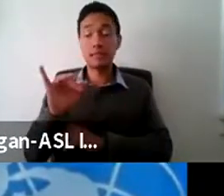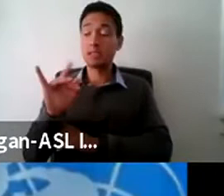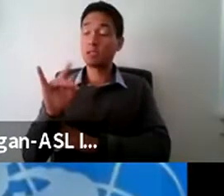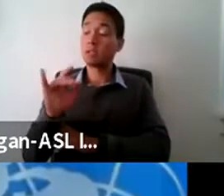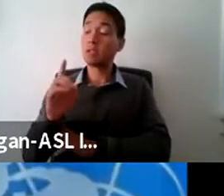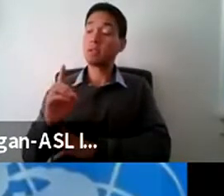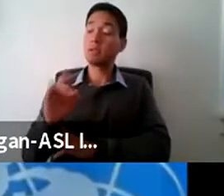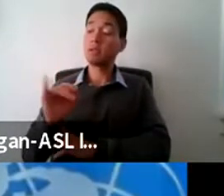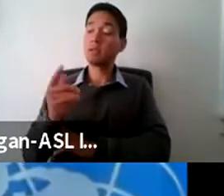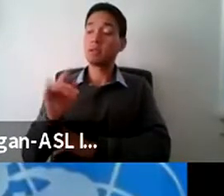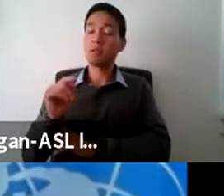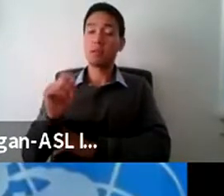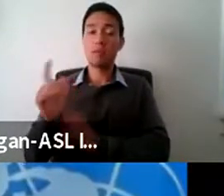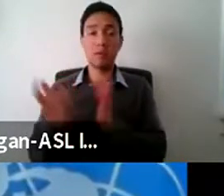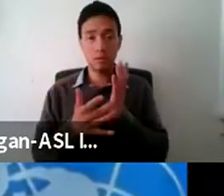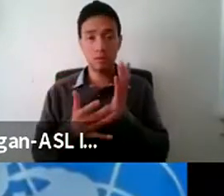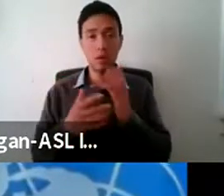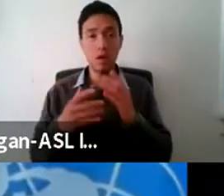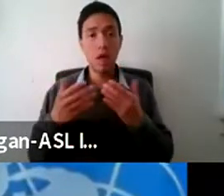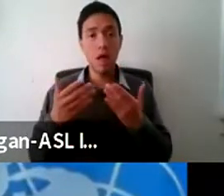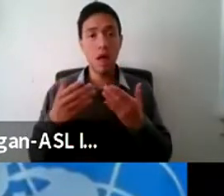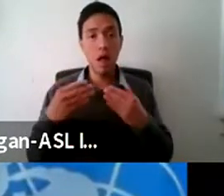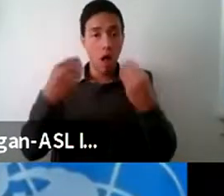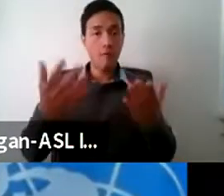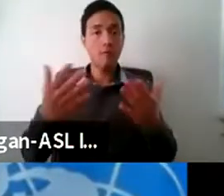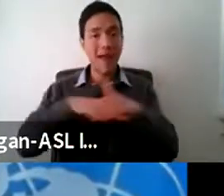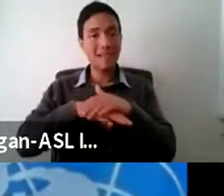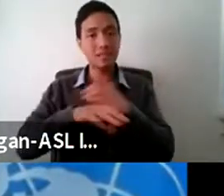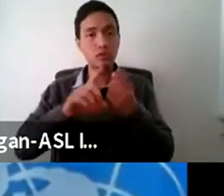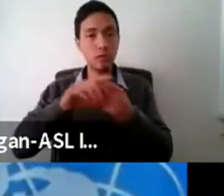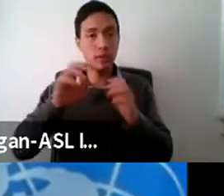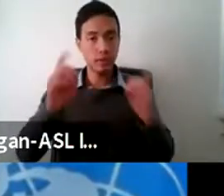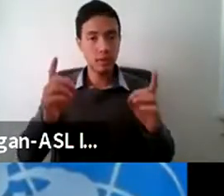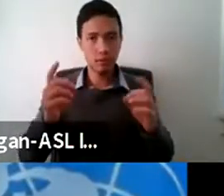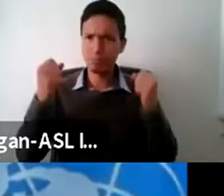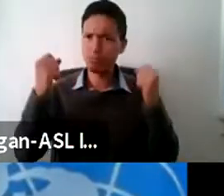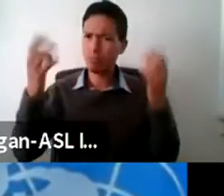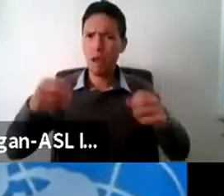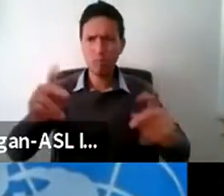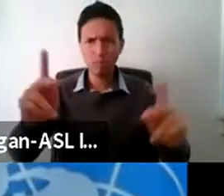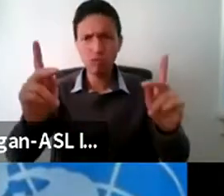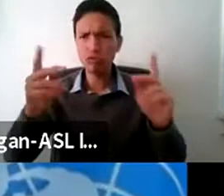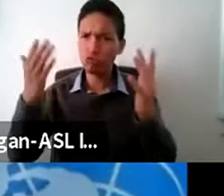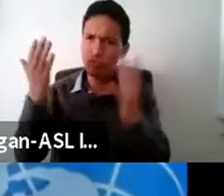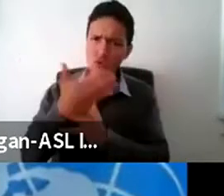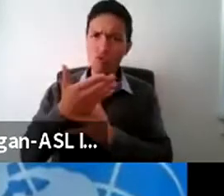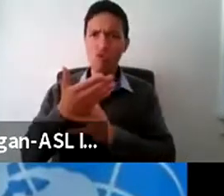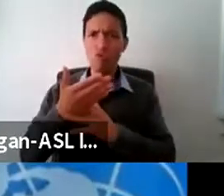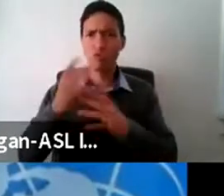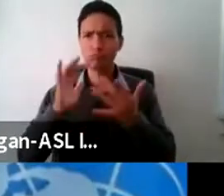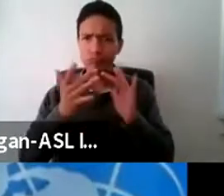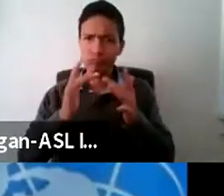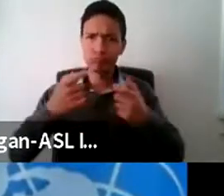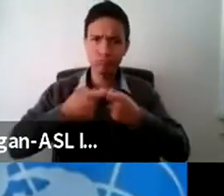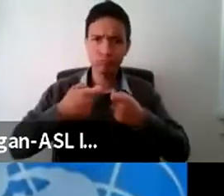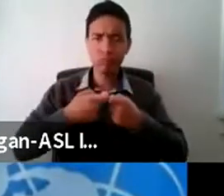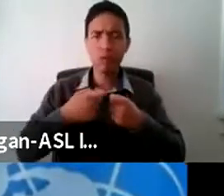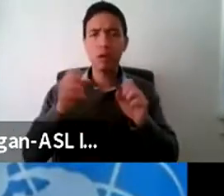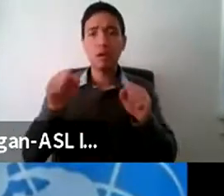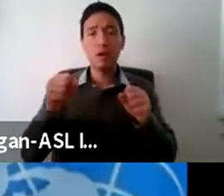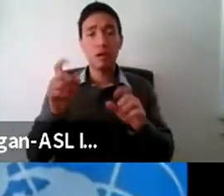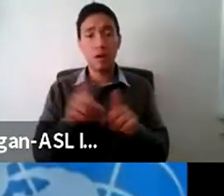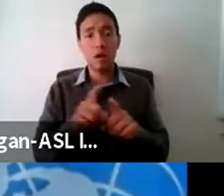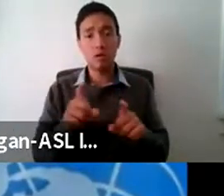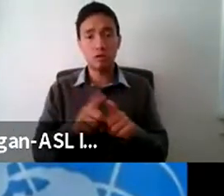offer a wide variety of educational options online. It can also facilitate the lives of older persons when services